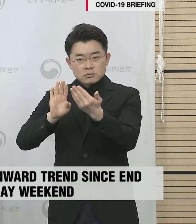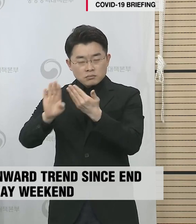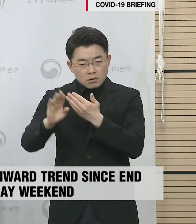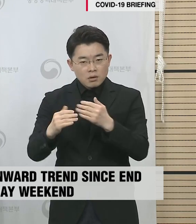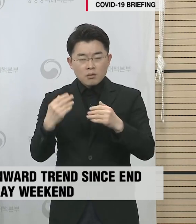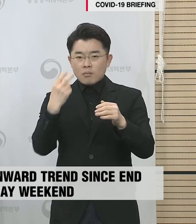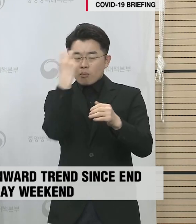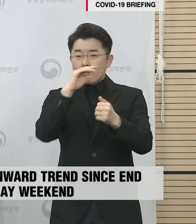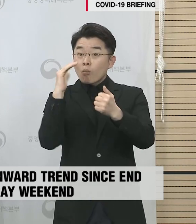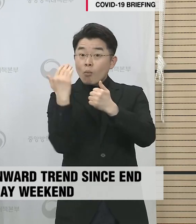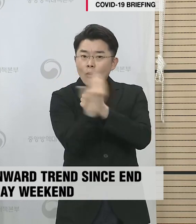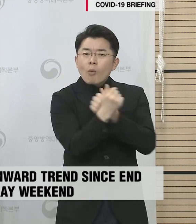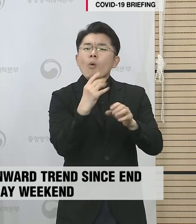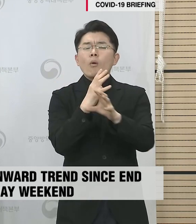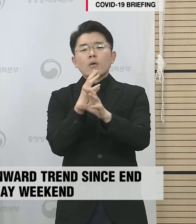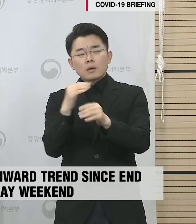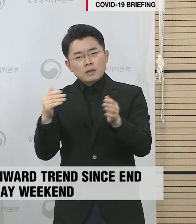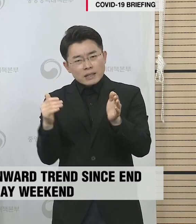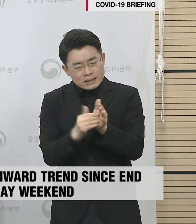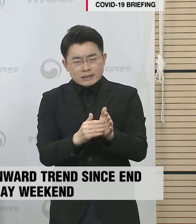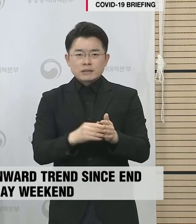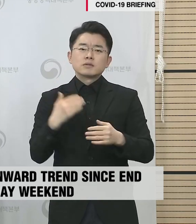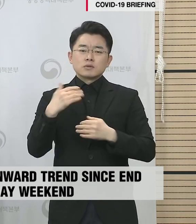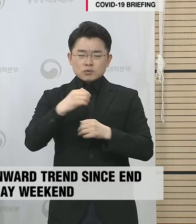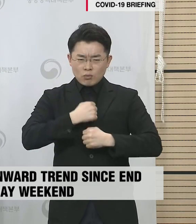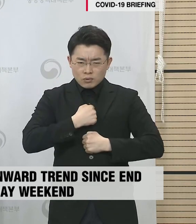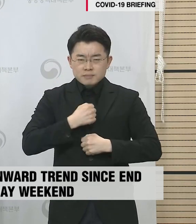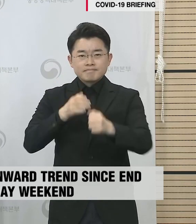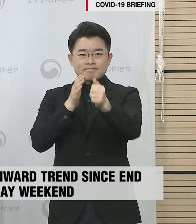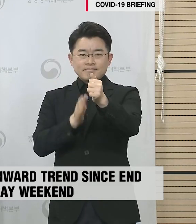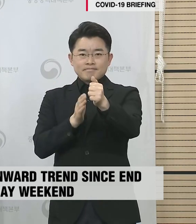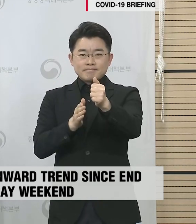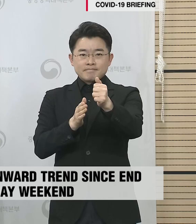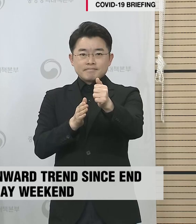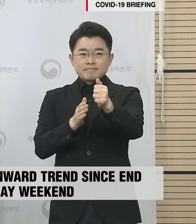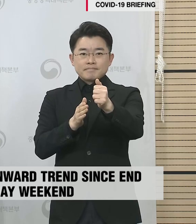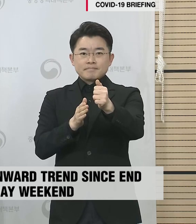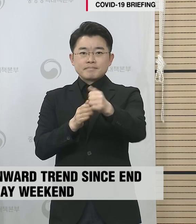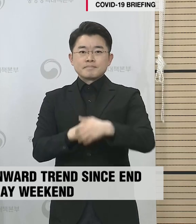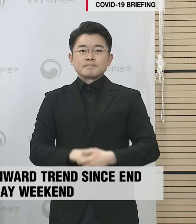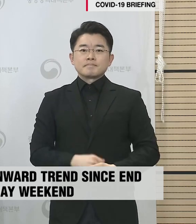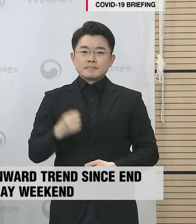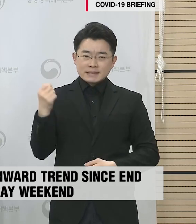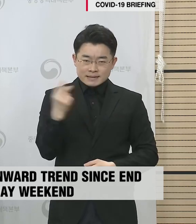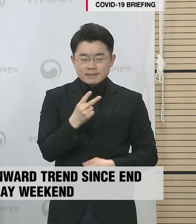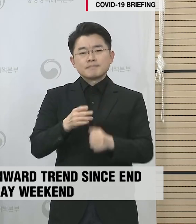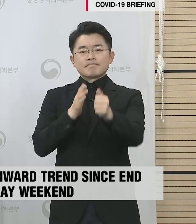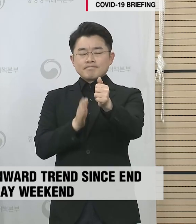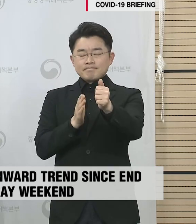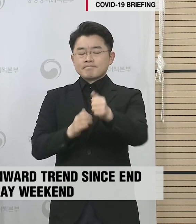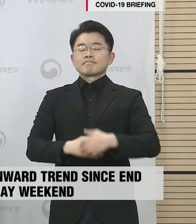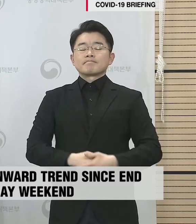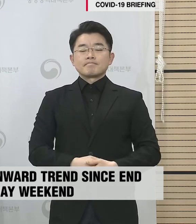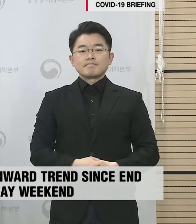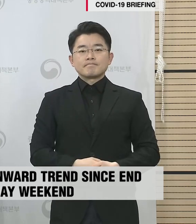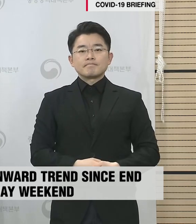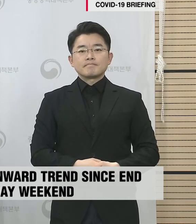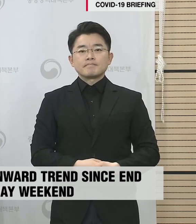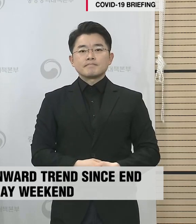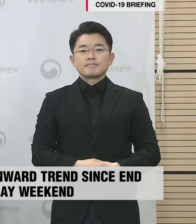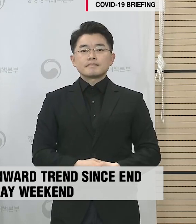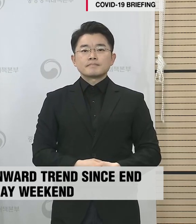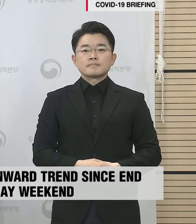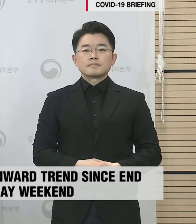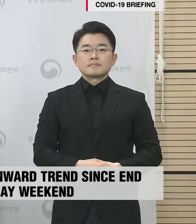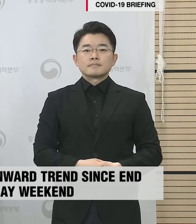well. And until we reach an herd immunity after inoculations, we need to continue to be on alert and